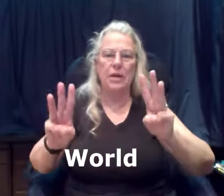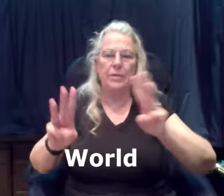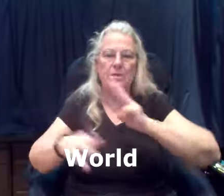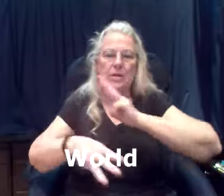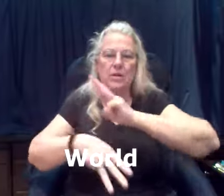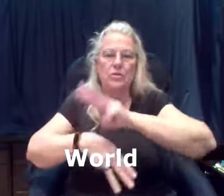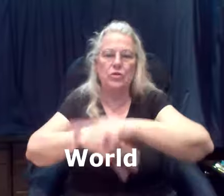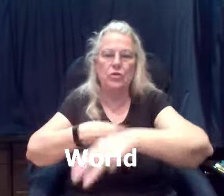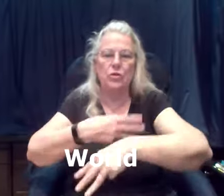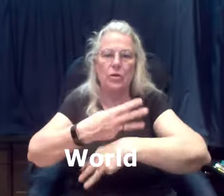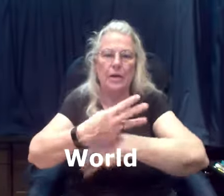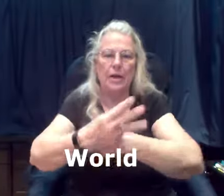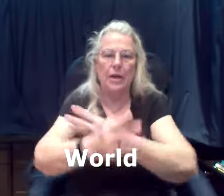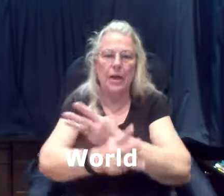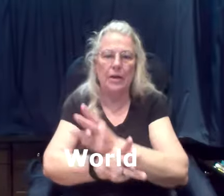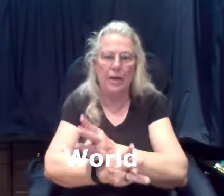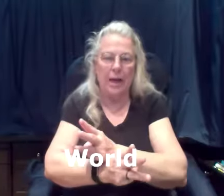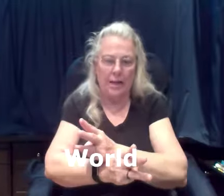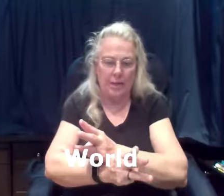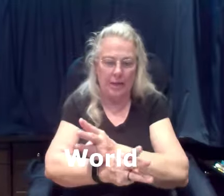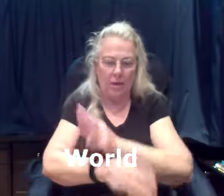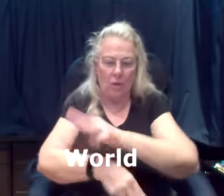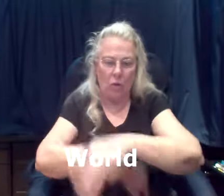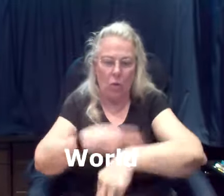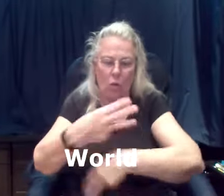W's, circling and landing. World.